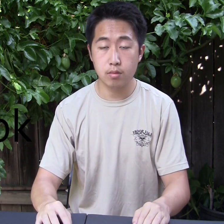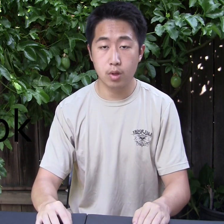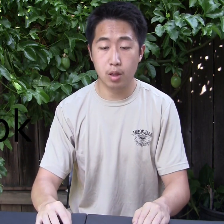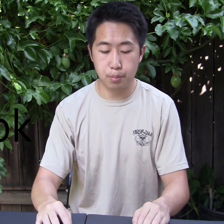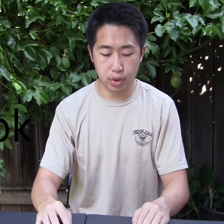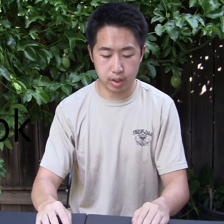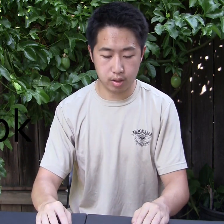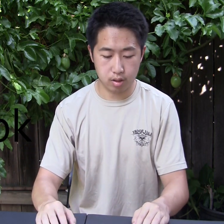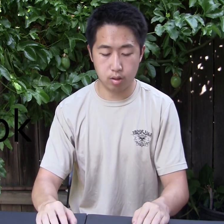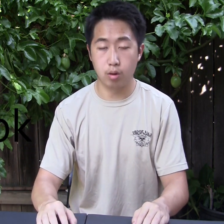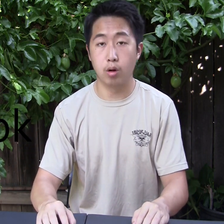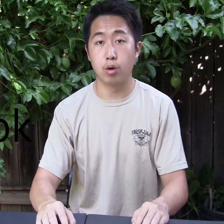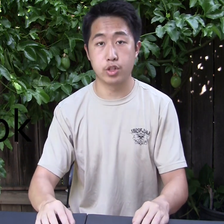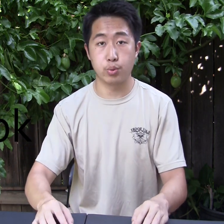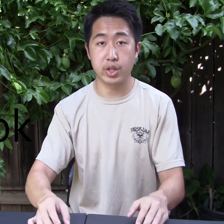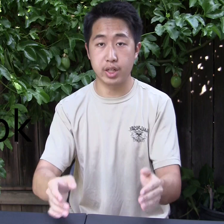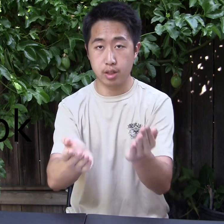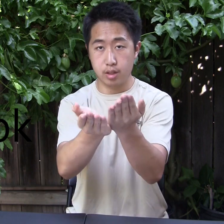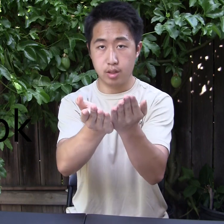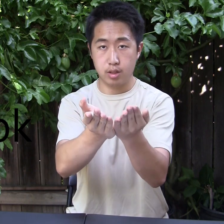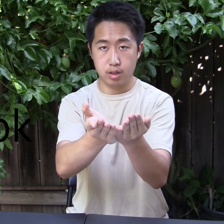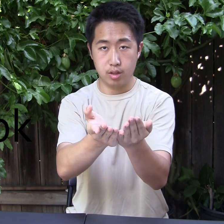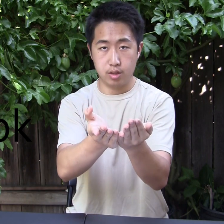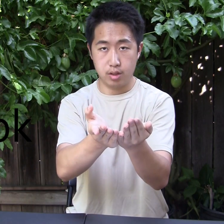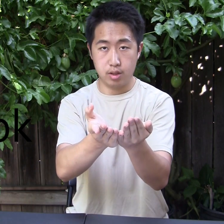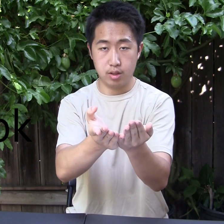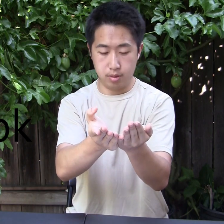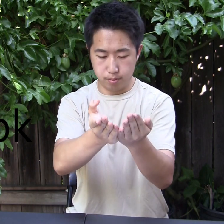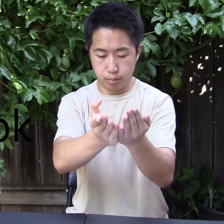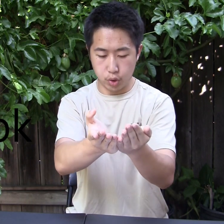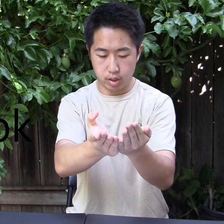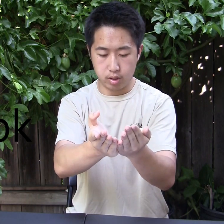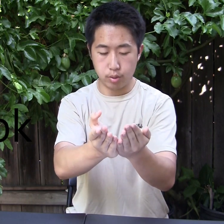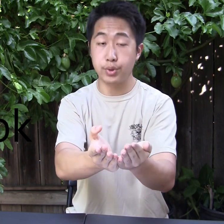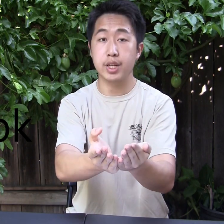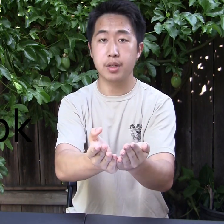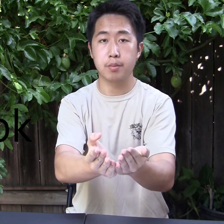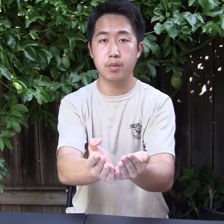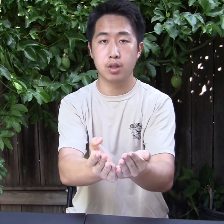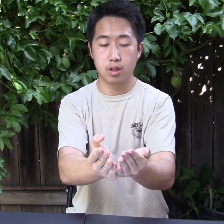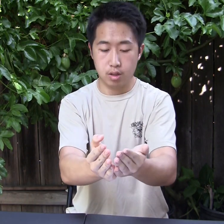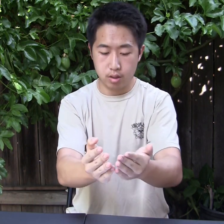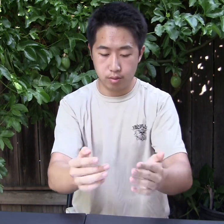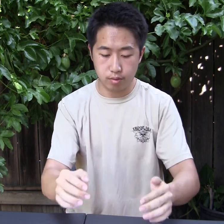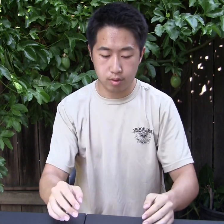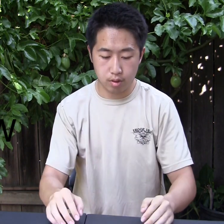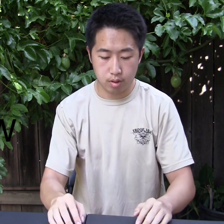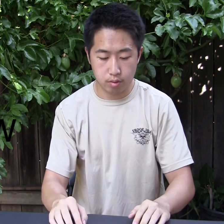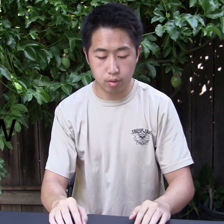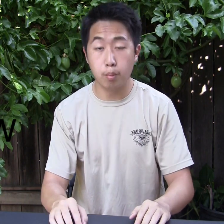A book, or it's read. Book, read. For a